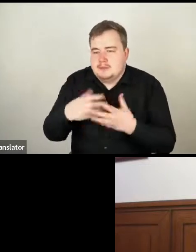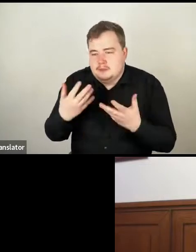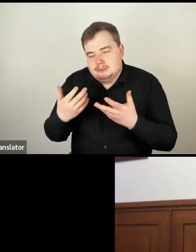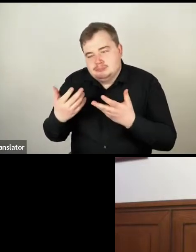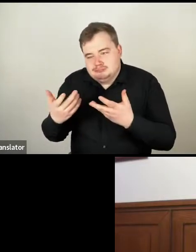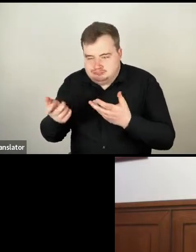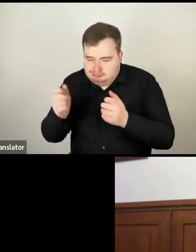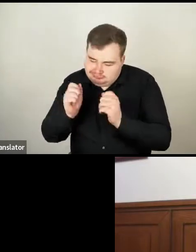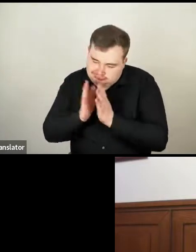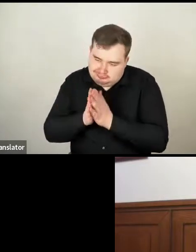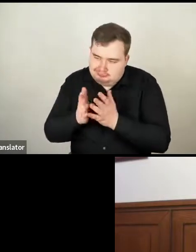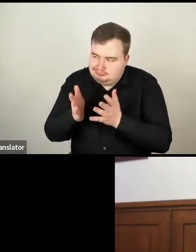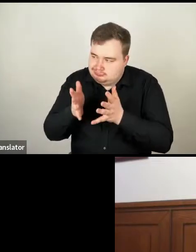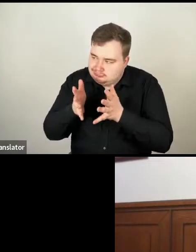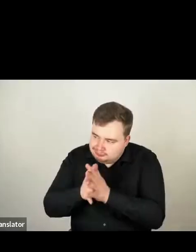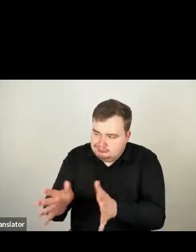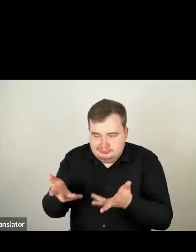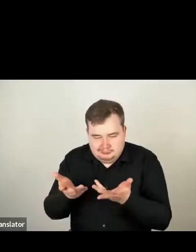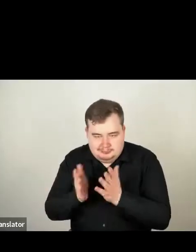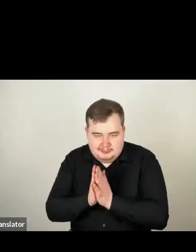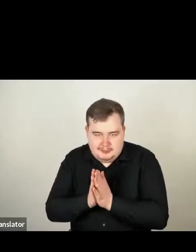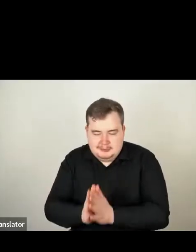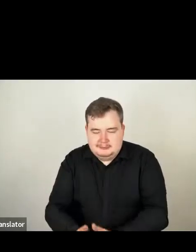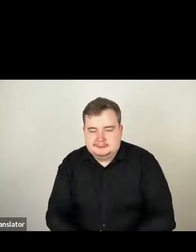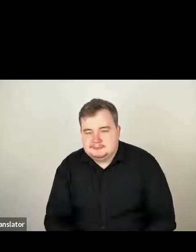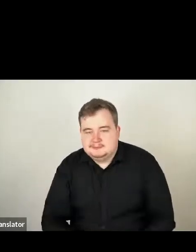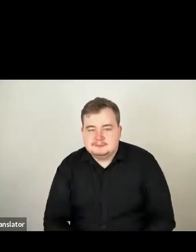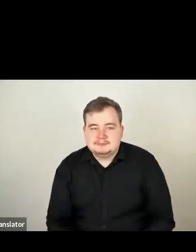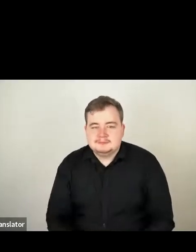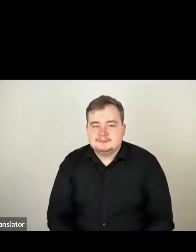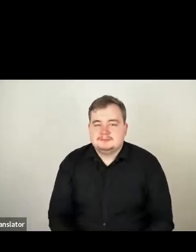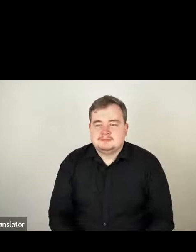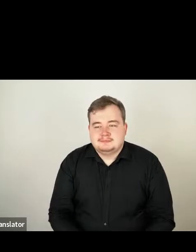is yours. Well, thank you.